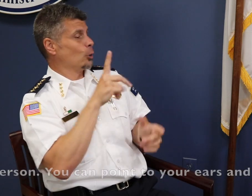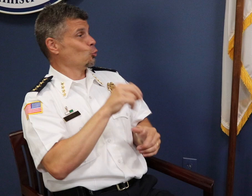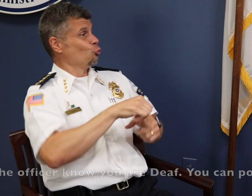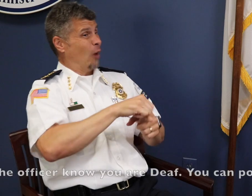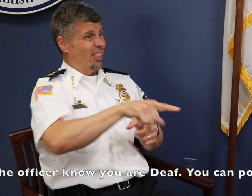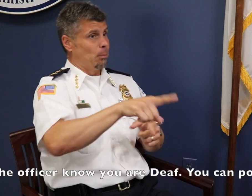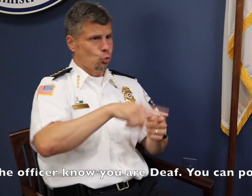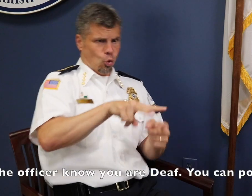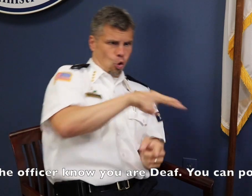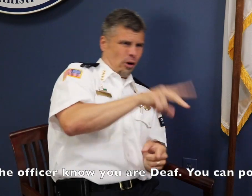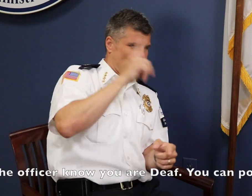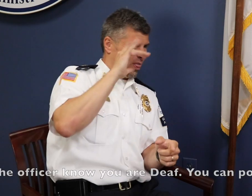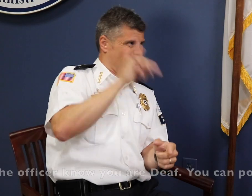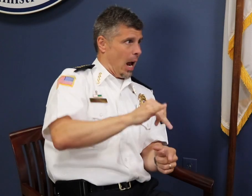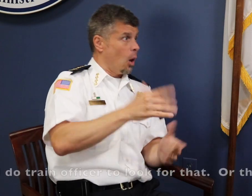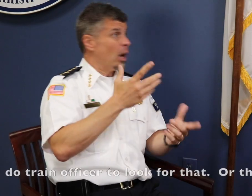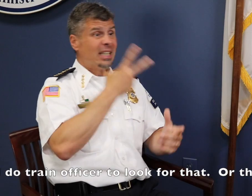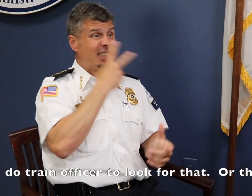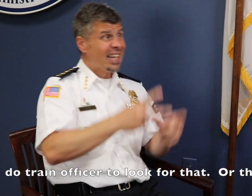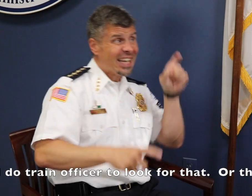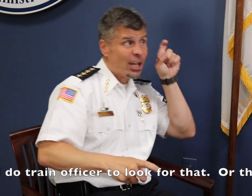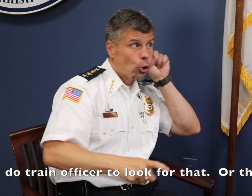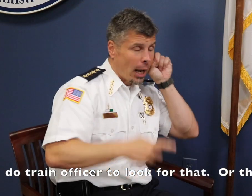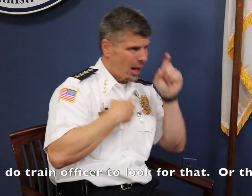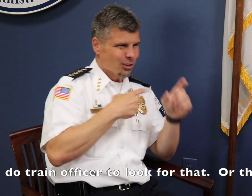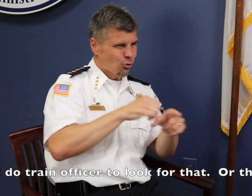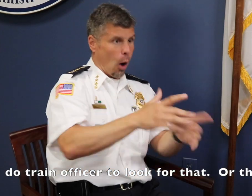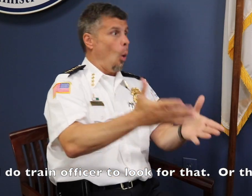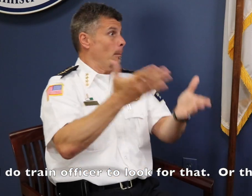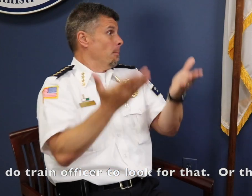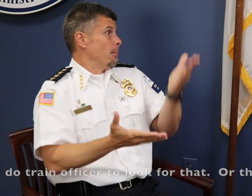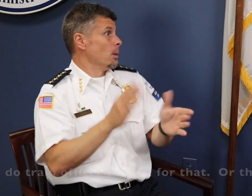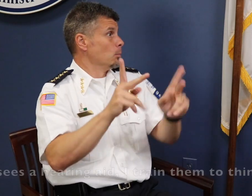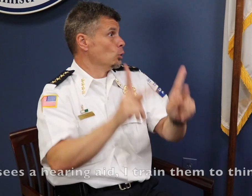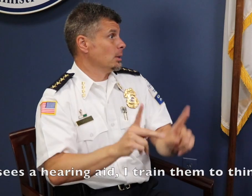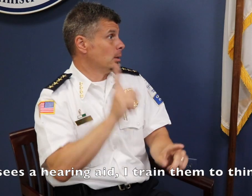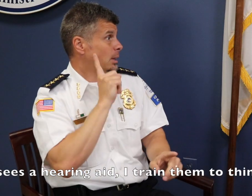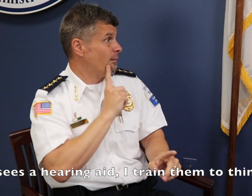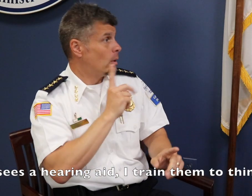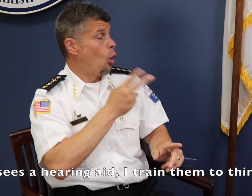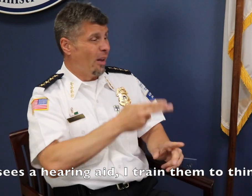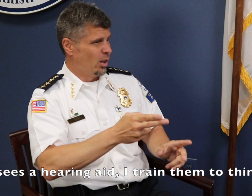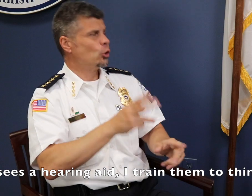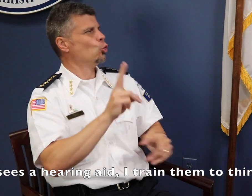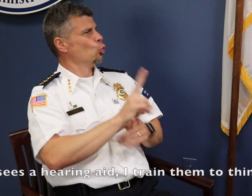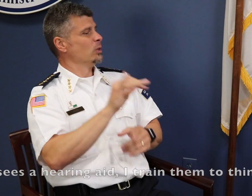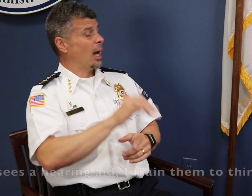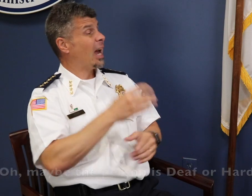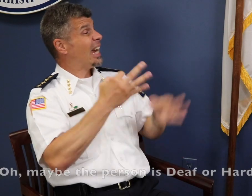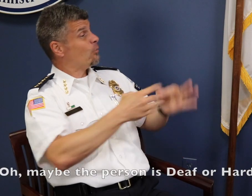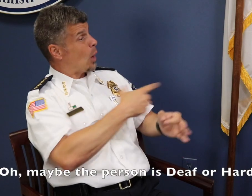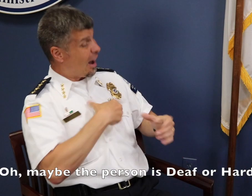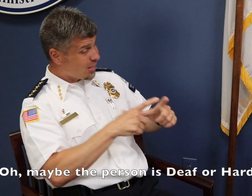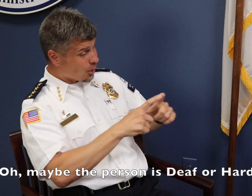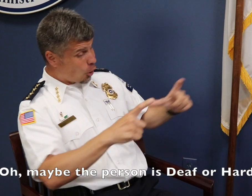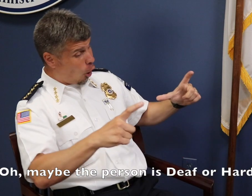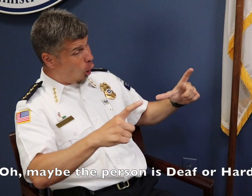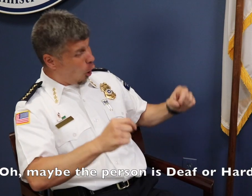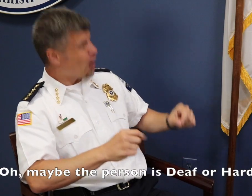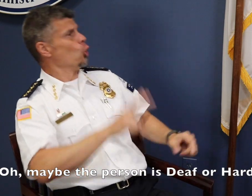person. And you can point to your ears and let the officer know you are deaf. You can point to your hearing aid, or maybe if a deaf or hard of